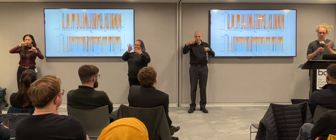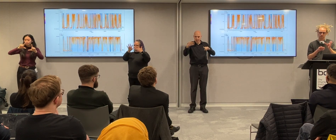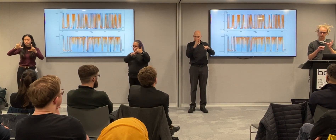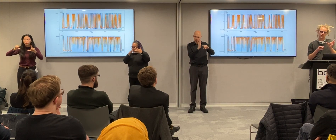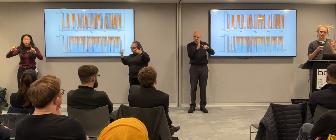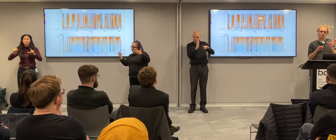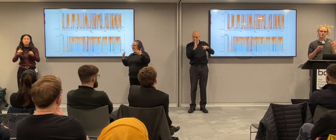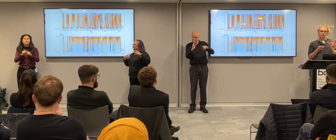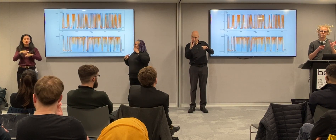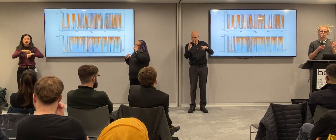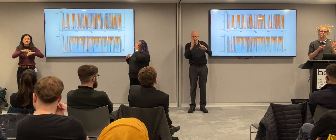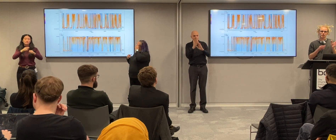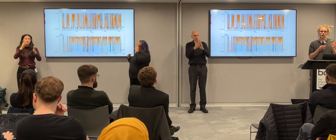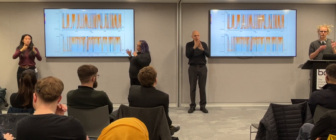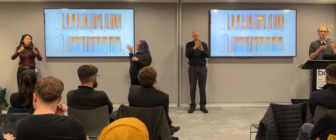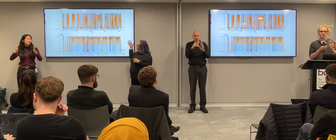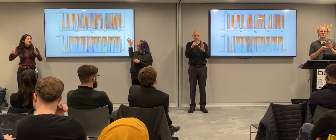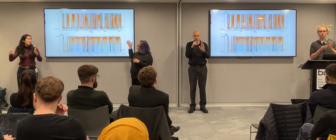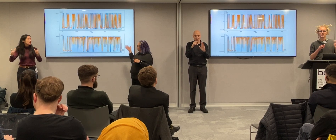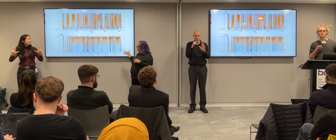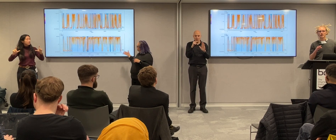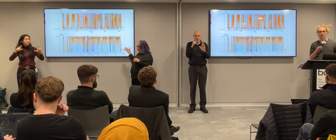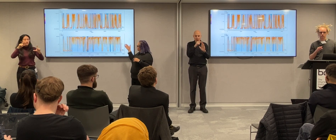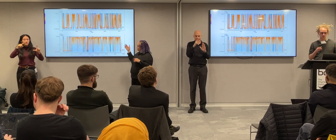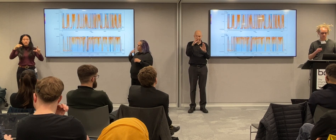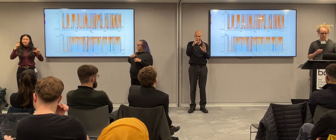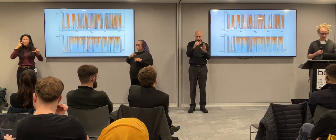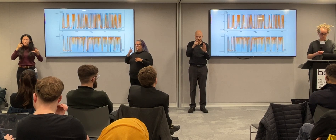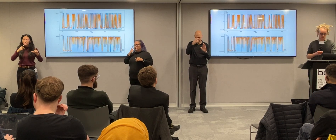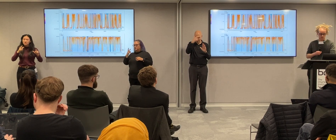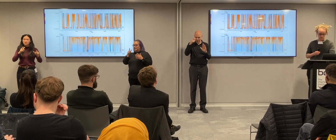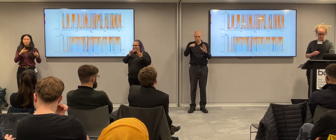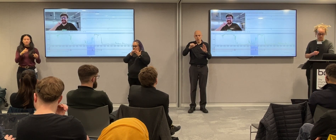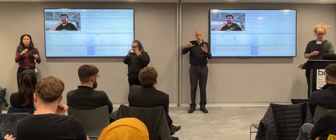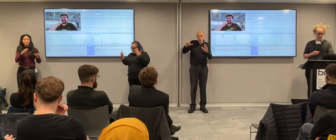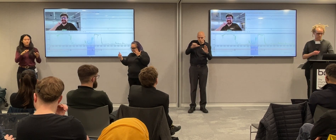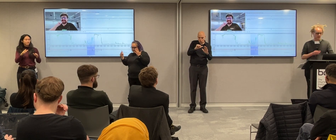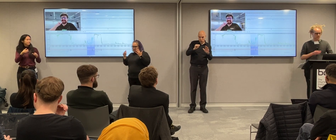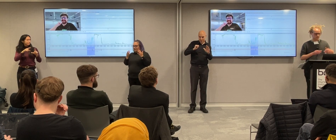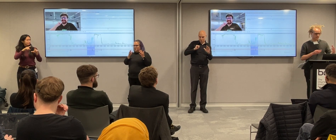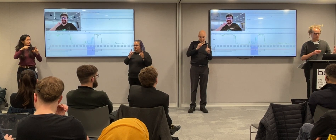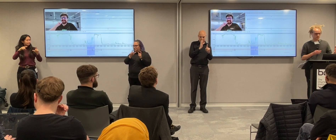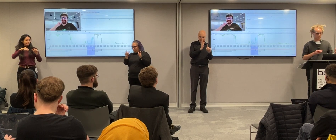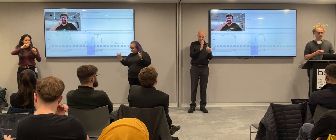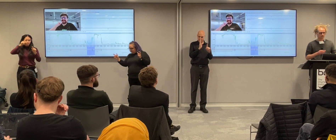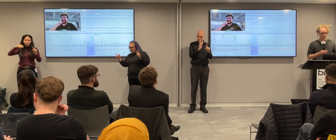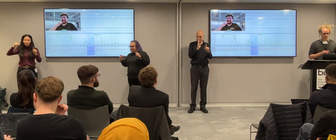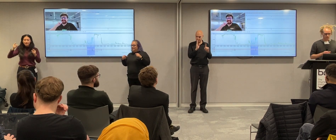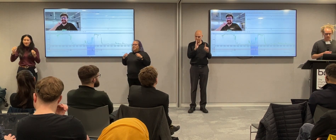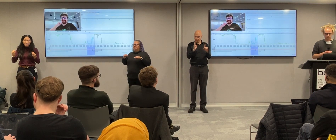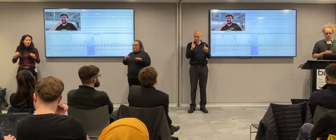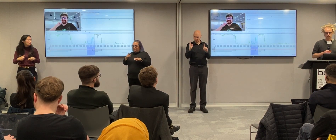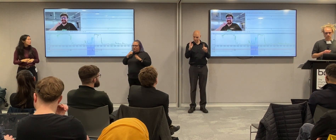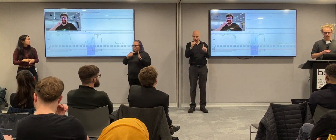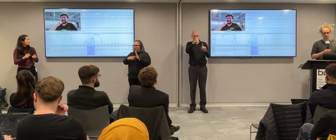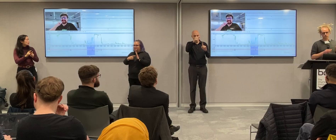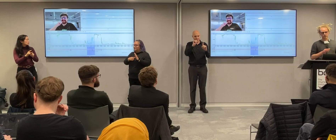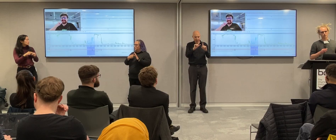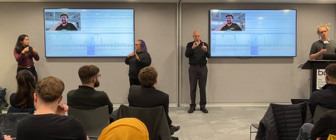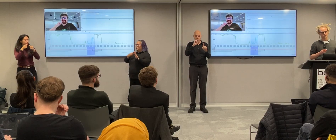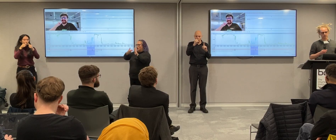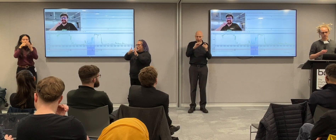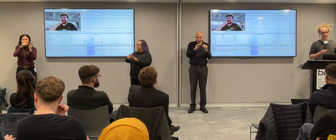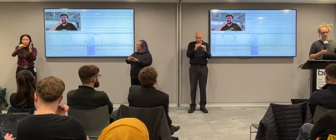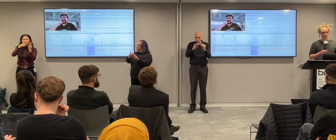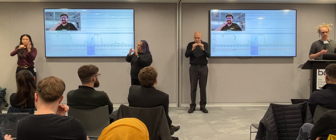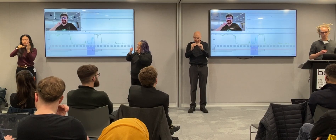we kind of get a glimpse of the sequence behavior of the model. We annotate individual